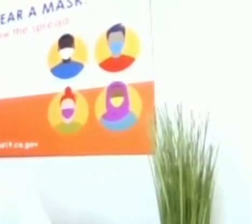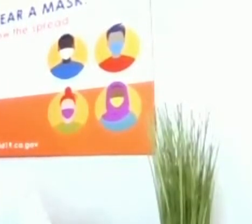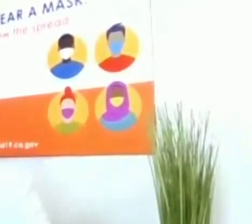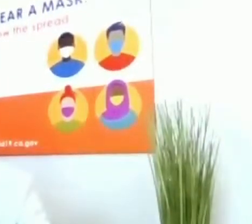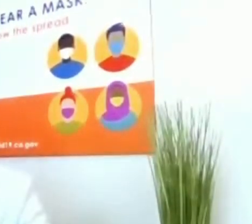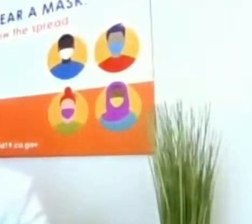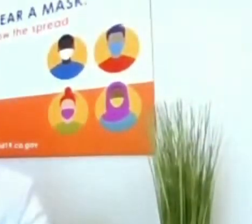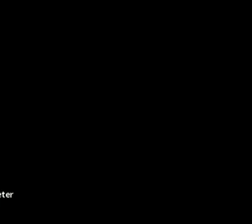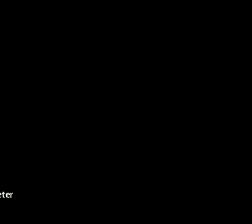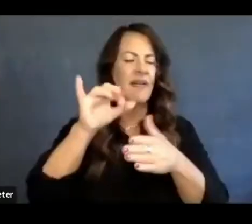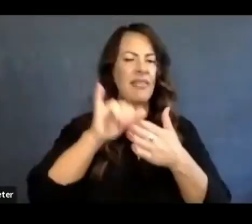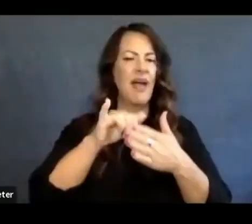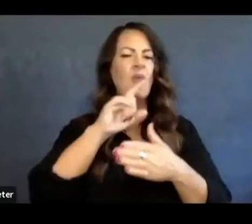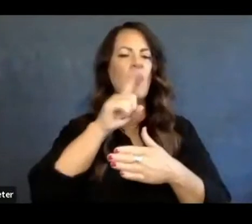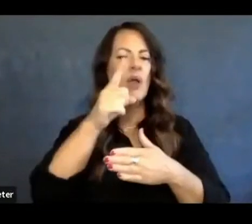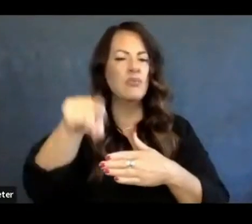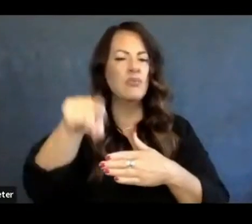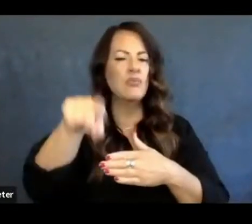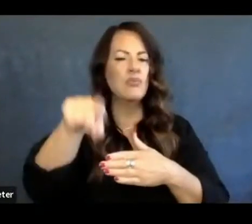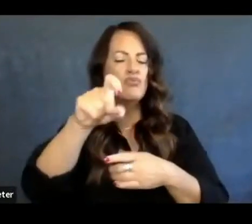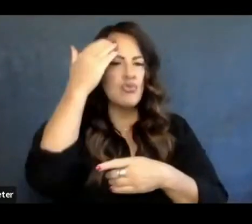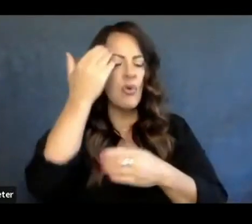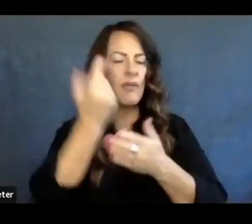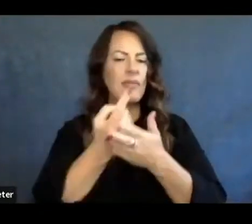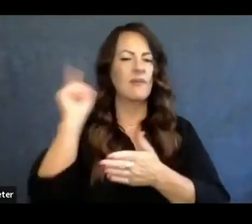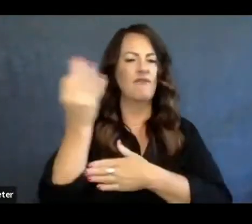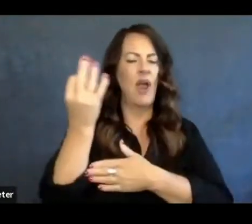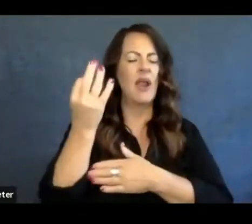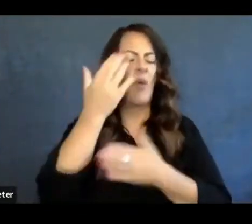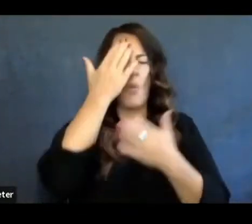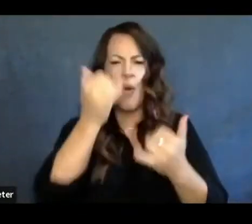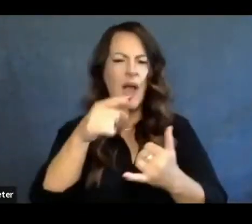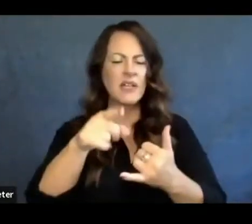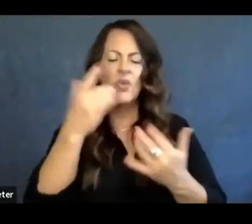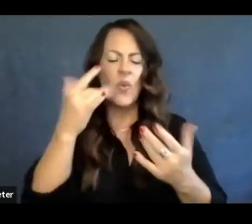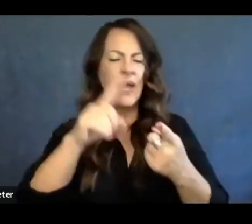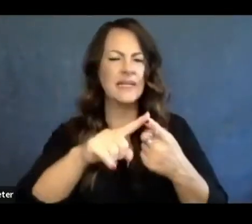highlight a 21% decline in confirmed cases on Monday?